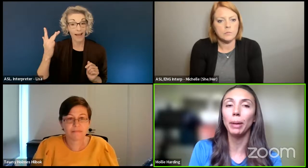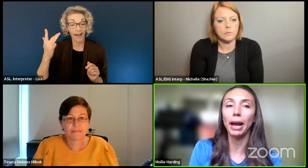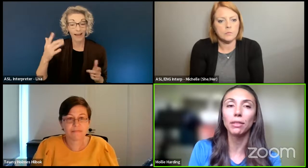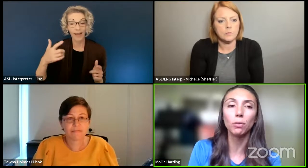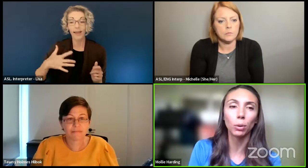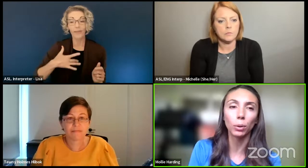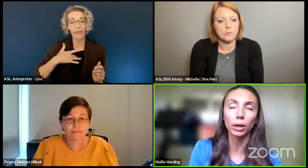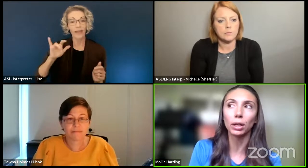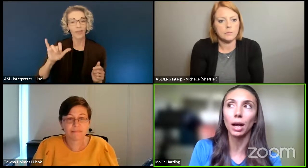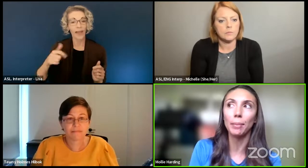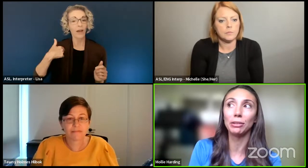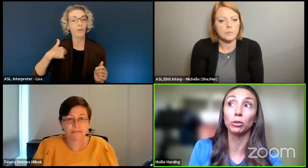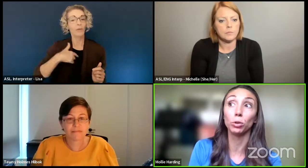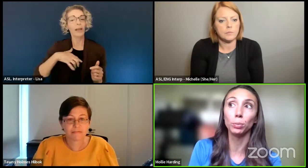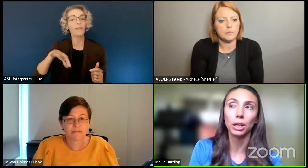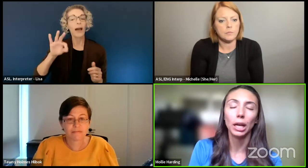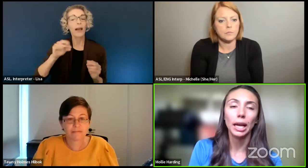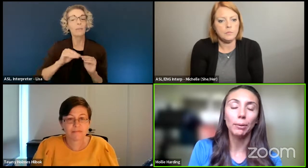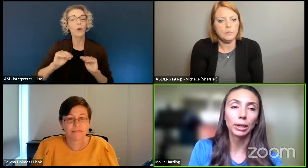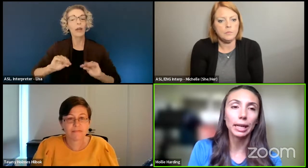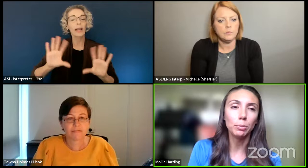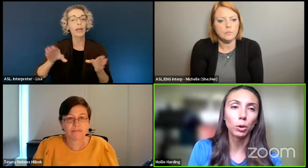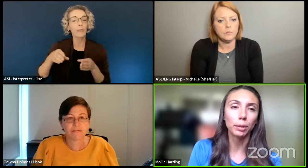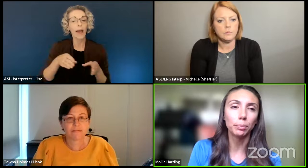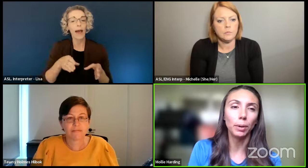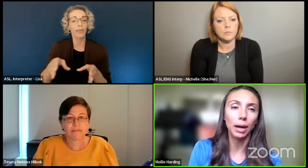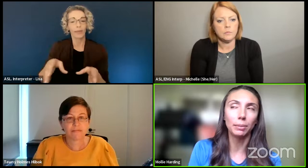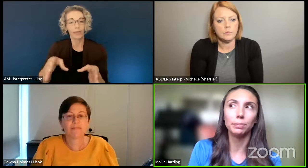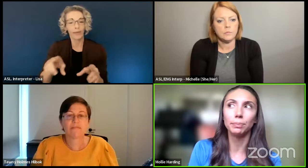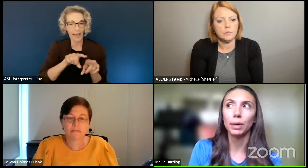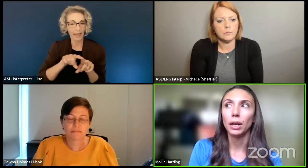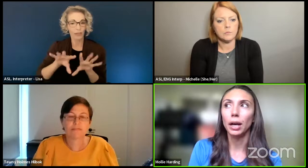of a clearer path forward as a group, and we're getting